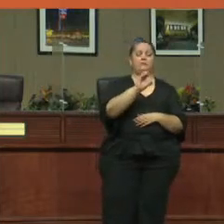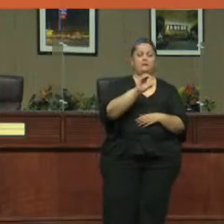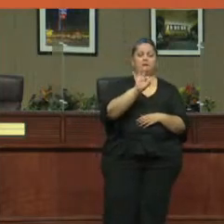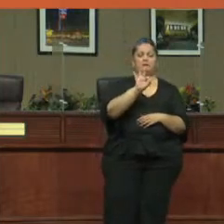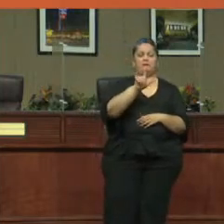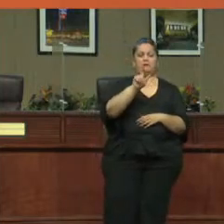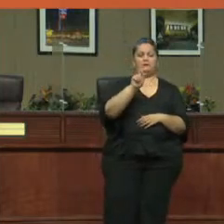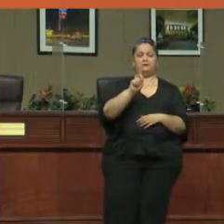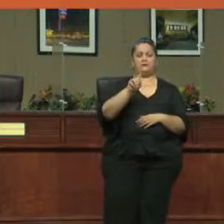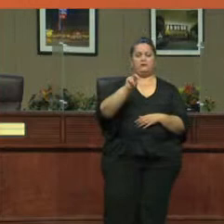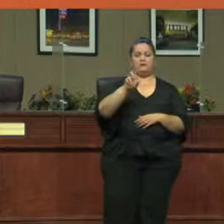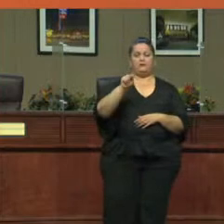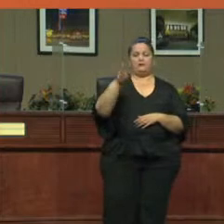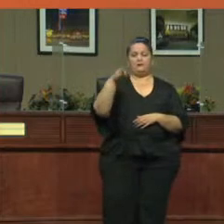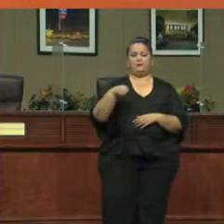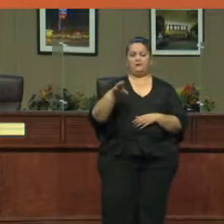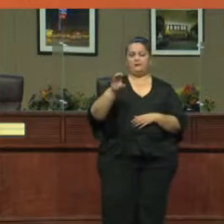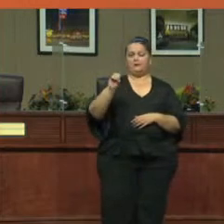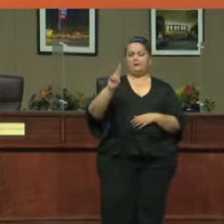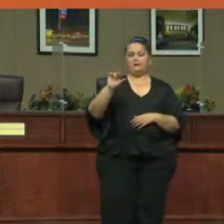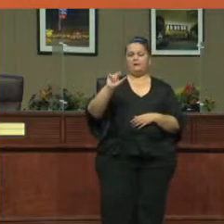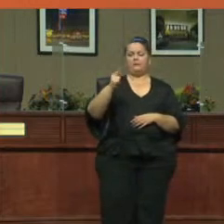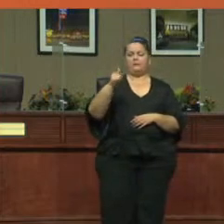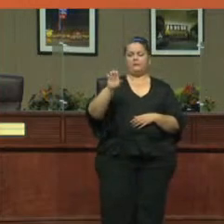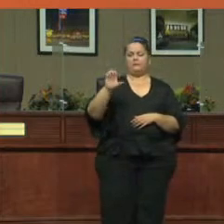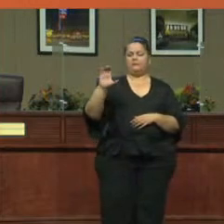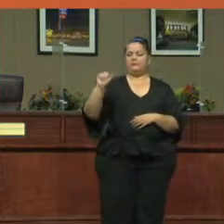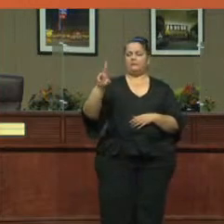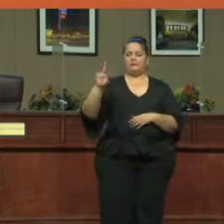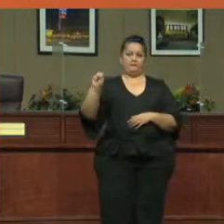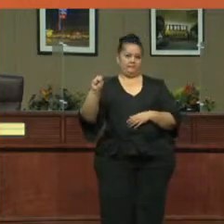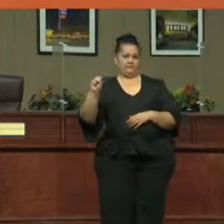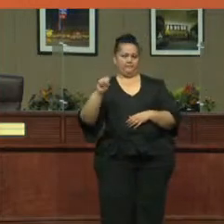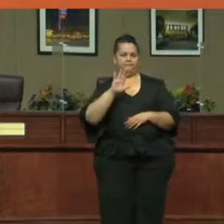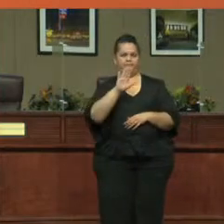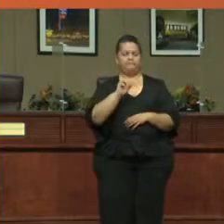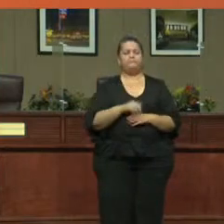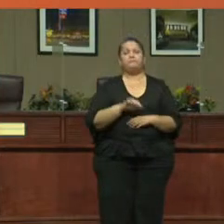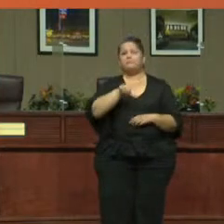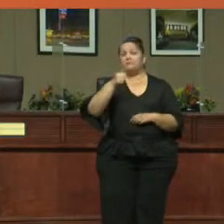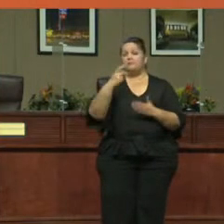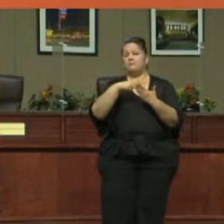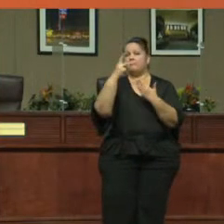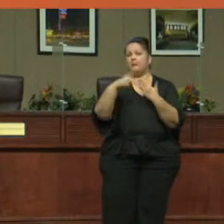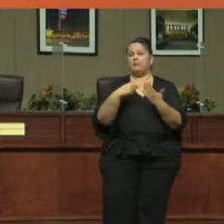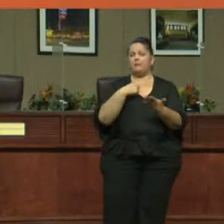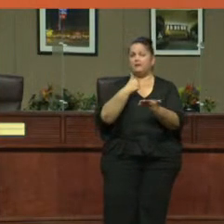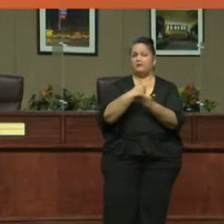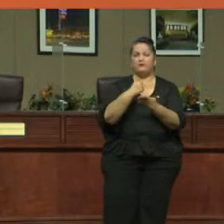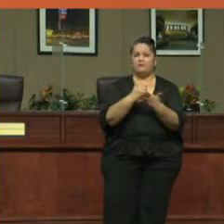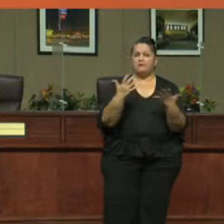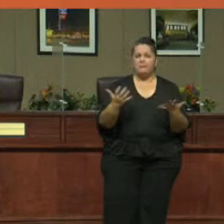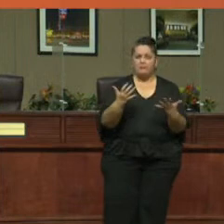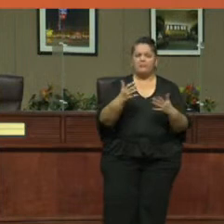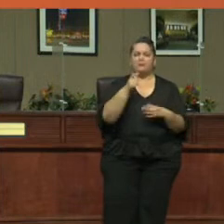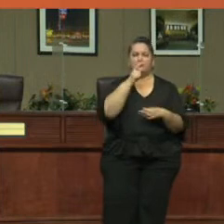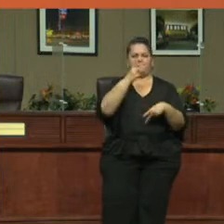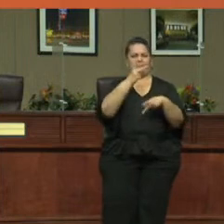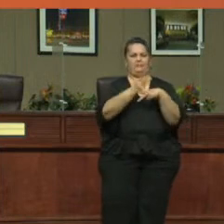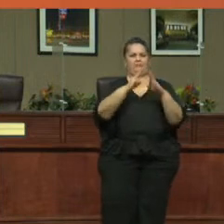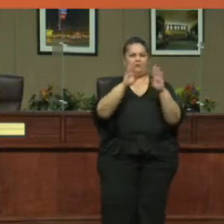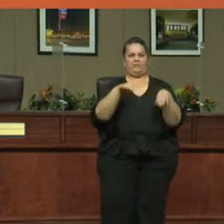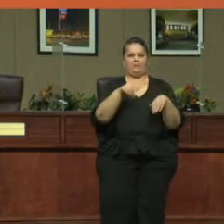ocfl.net/orangecares. Let me talk now about our eviction diversion program for landlords and tenants. We